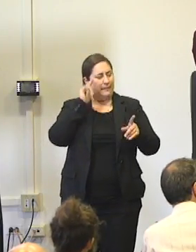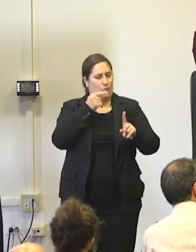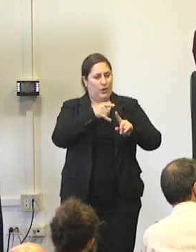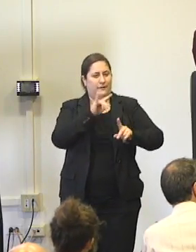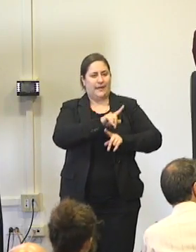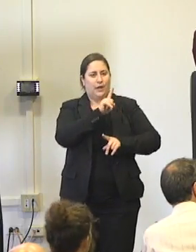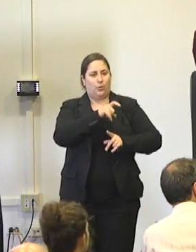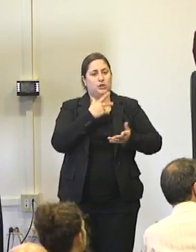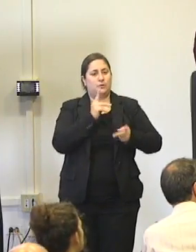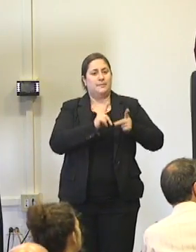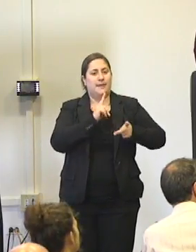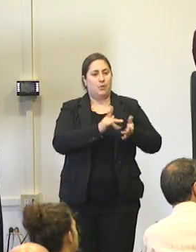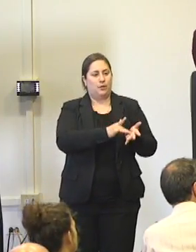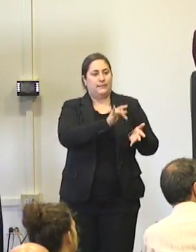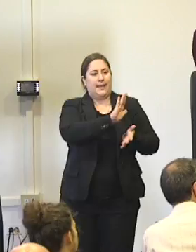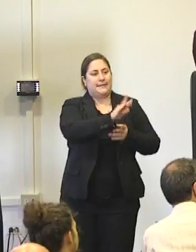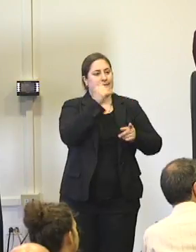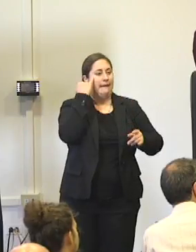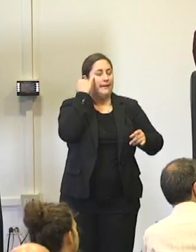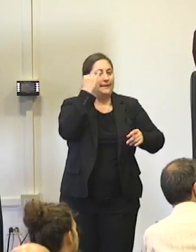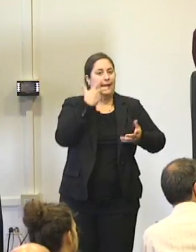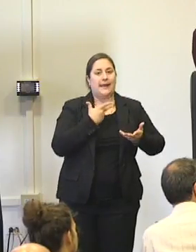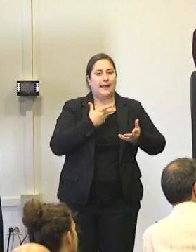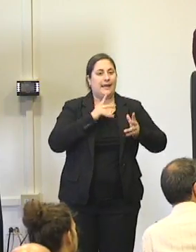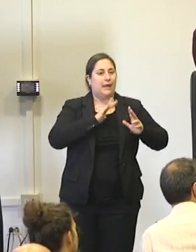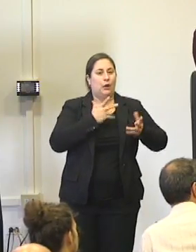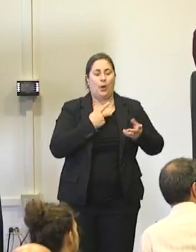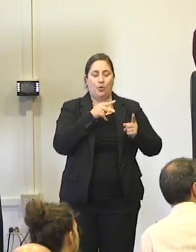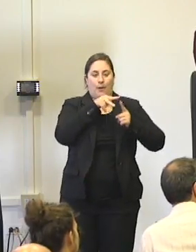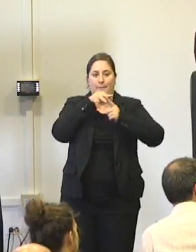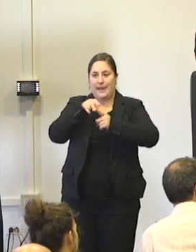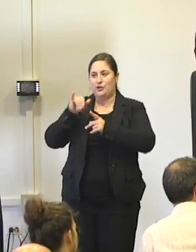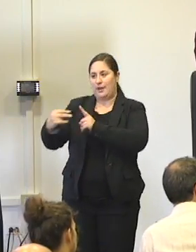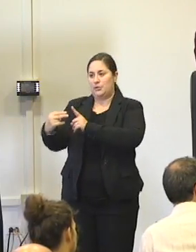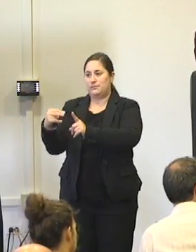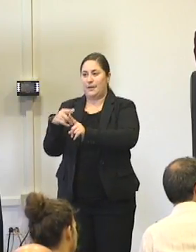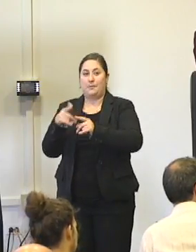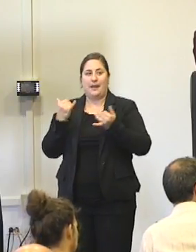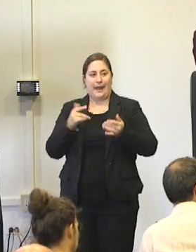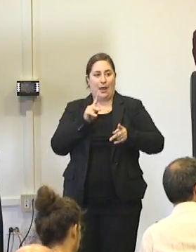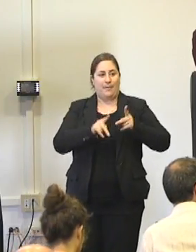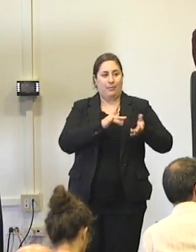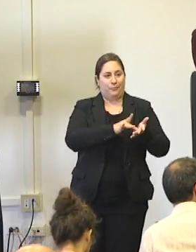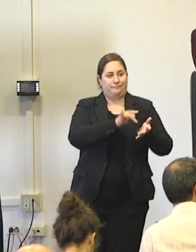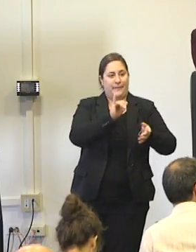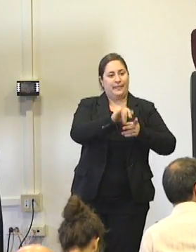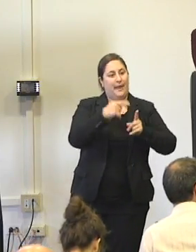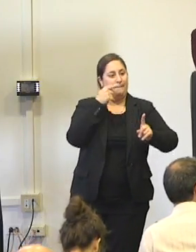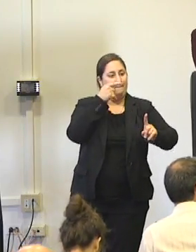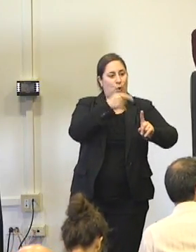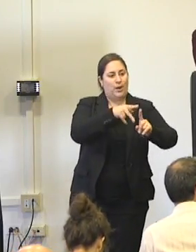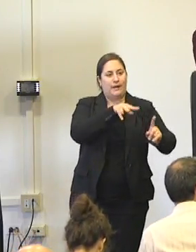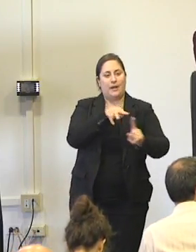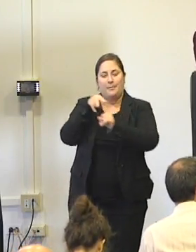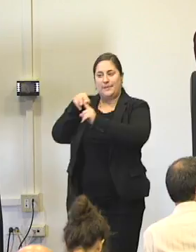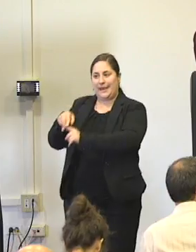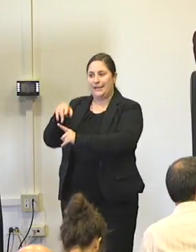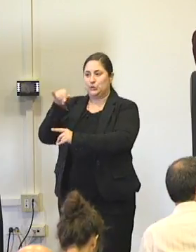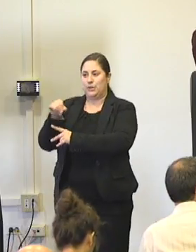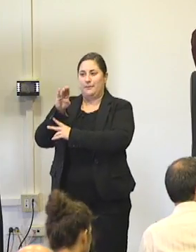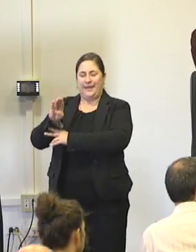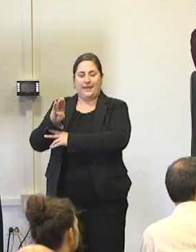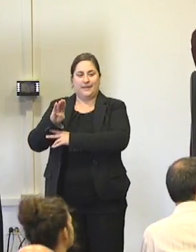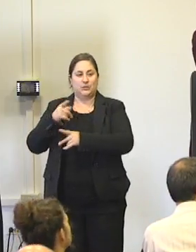people taking his ideas, uh-huh, which he didn't want to use in this way, uh-huh, and now using them in this way? Yeah, oh, okay, so well, I'll leave John Stuart Mill there,